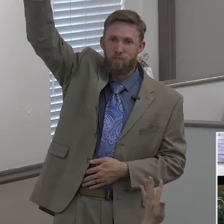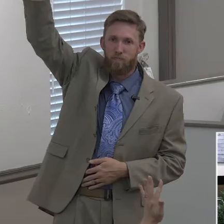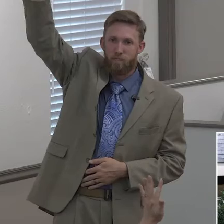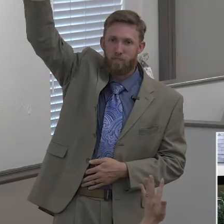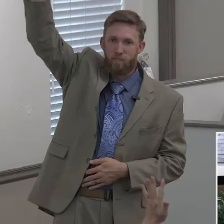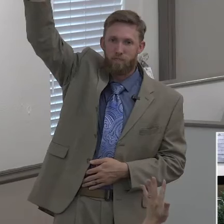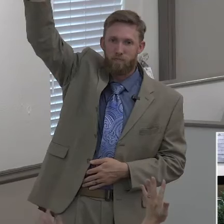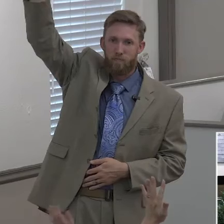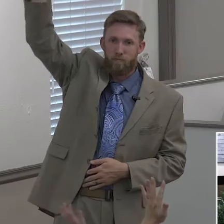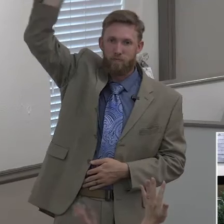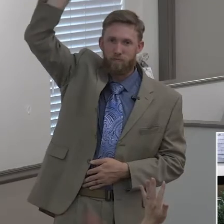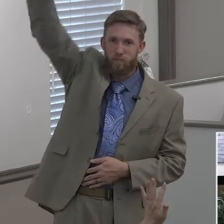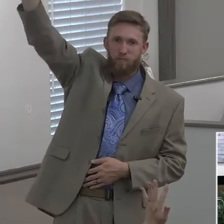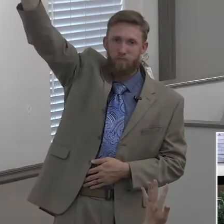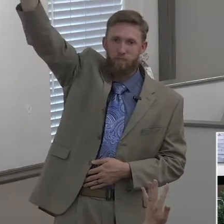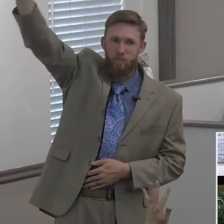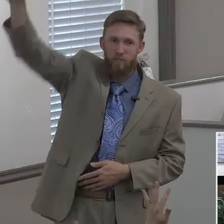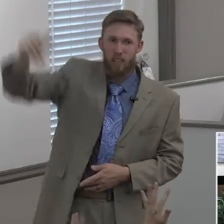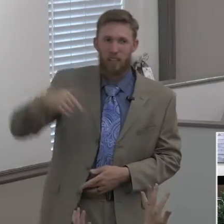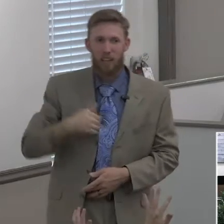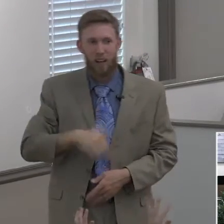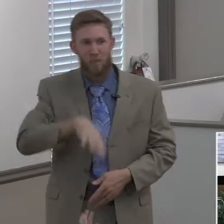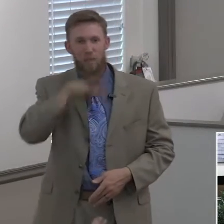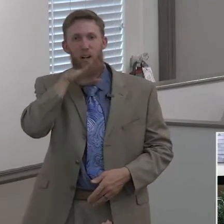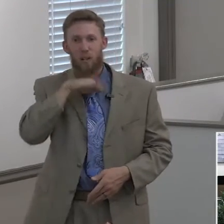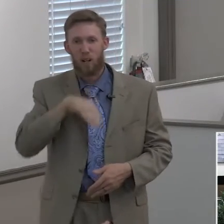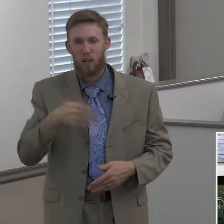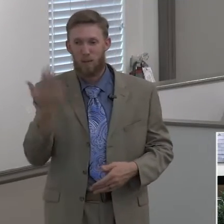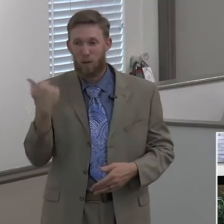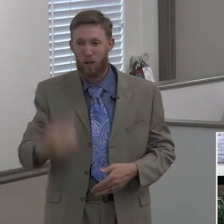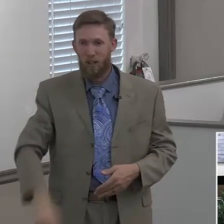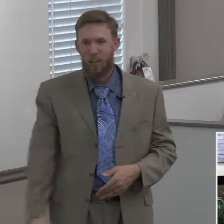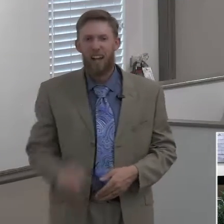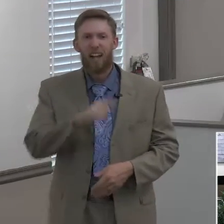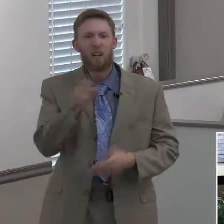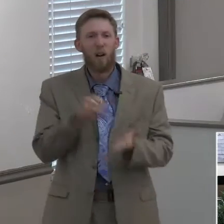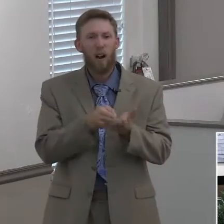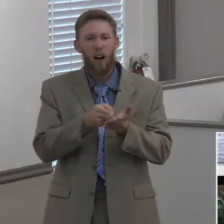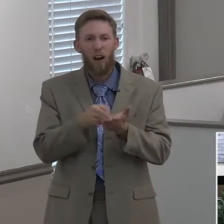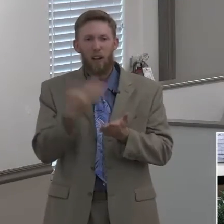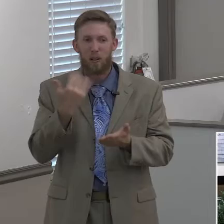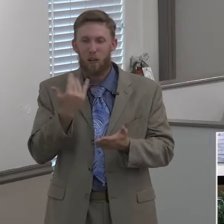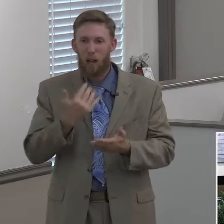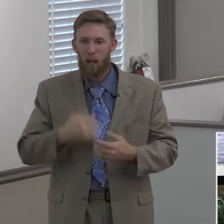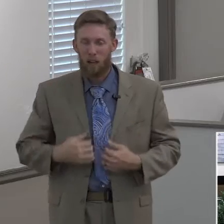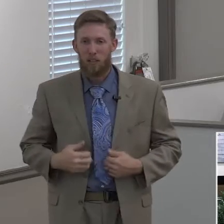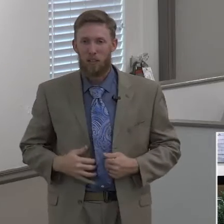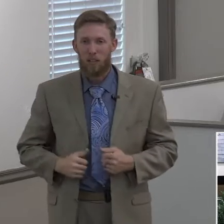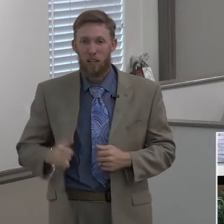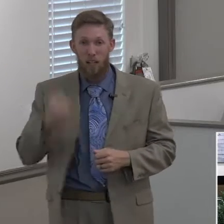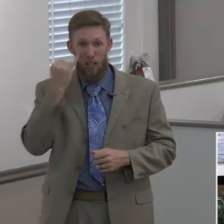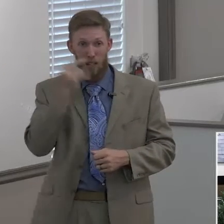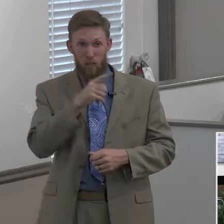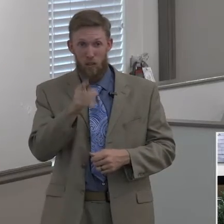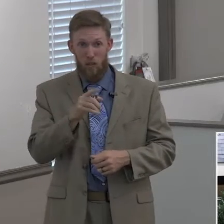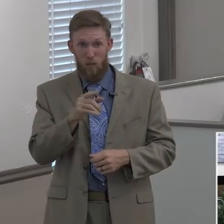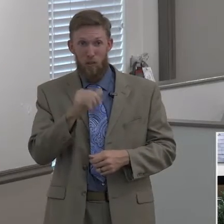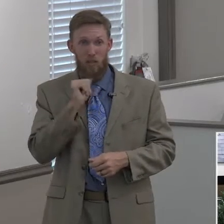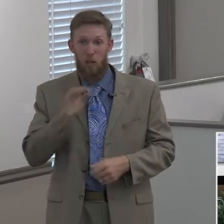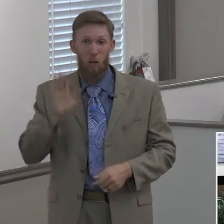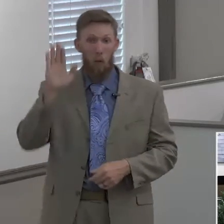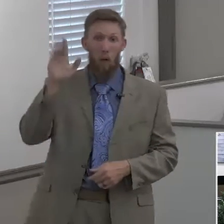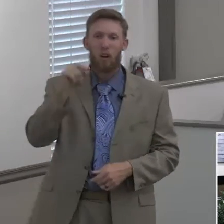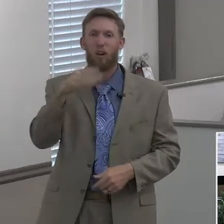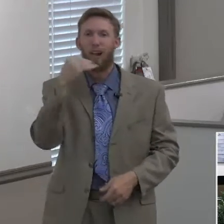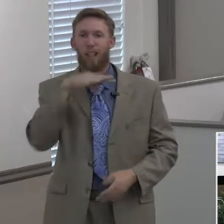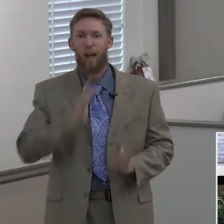Raise your hand for me if you've ever been frustrated. Amen. You guys are an honest group. Amen. Because I'm telling you what, if you didn't raise your hand, you're